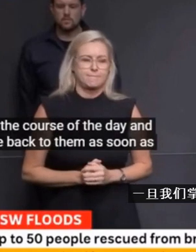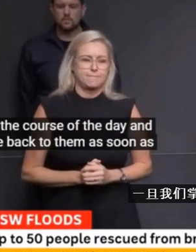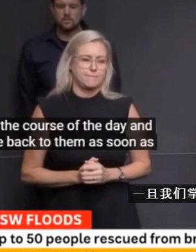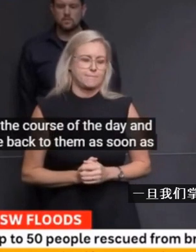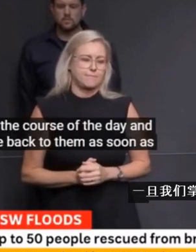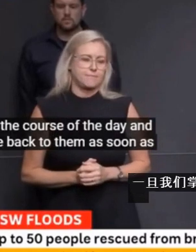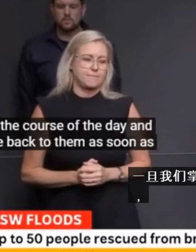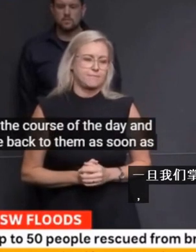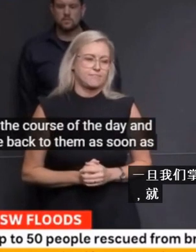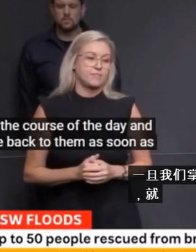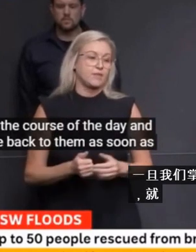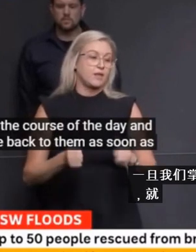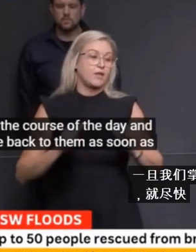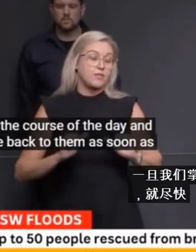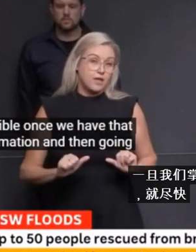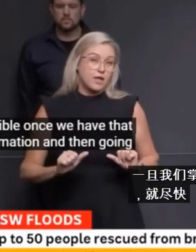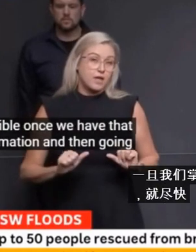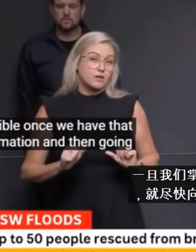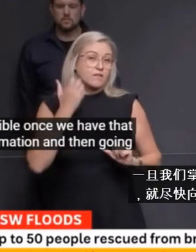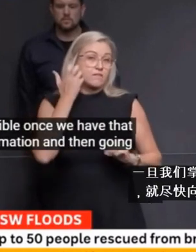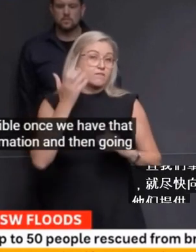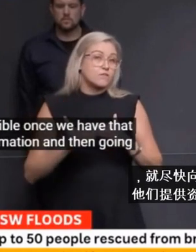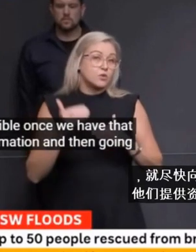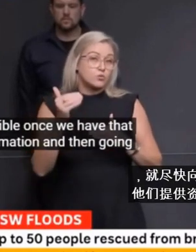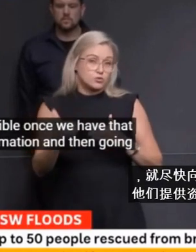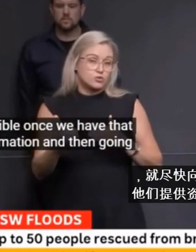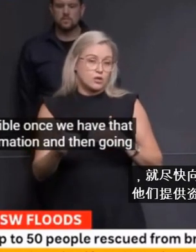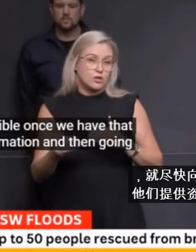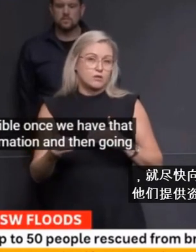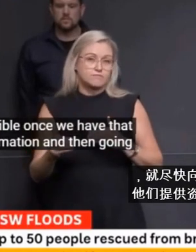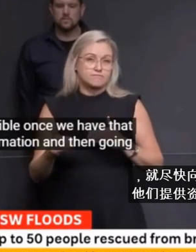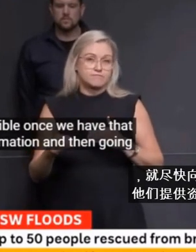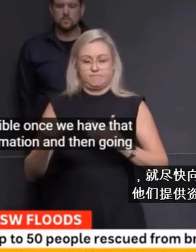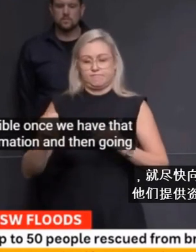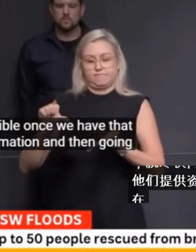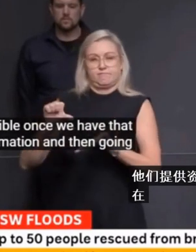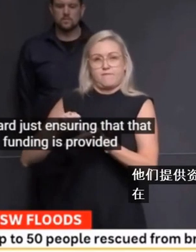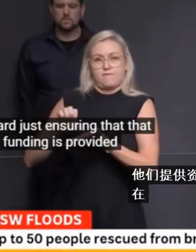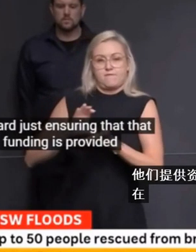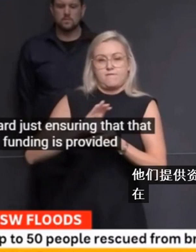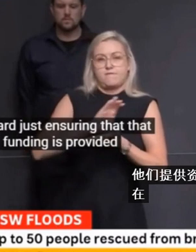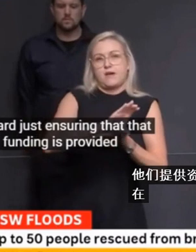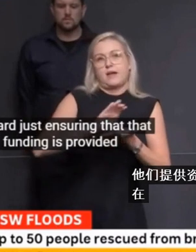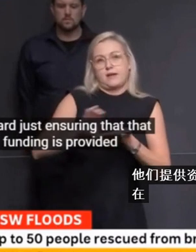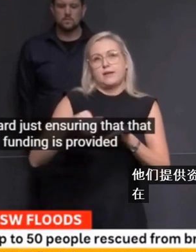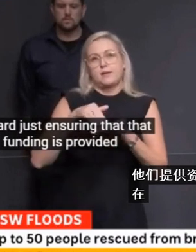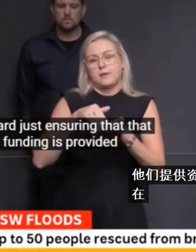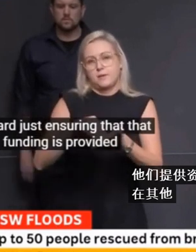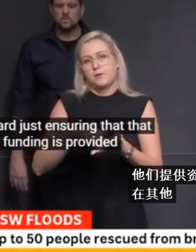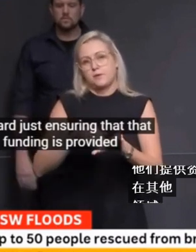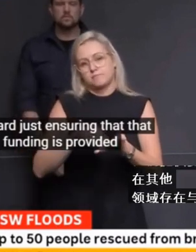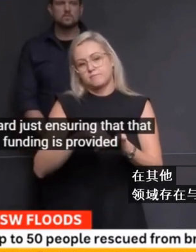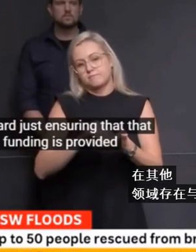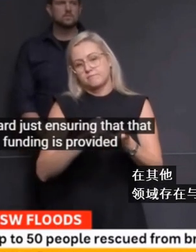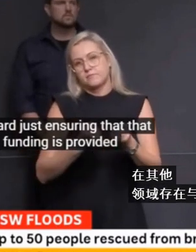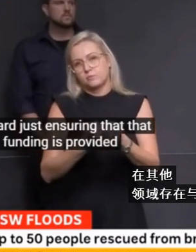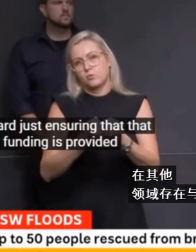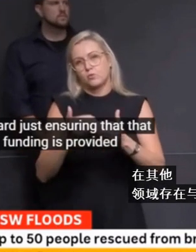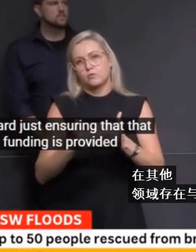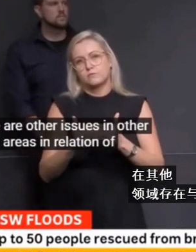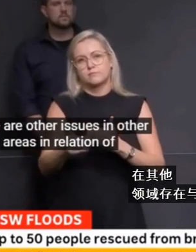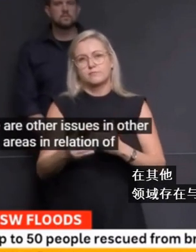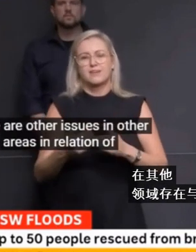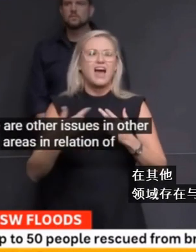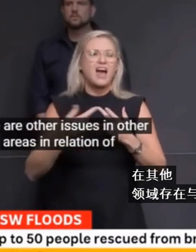And then going forward, just ensuring that funding is provided. There are other issues in other areas in relation